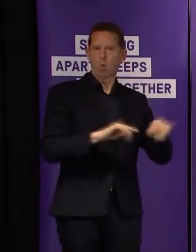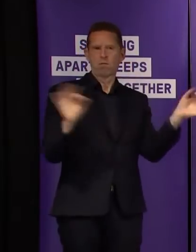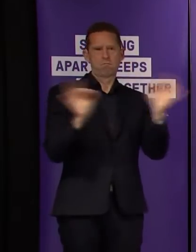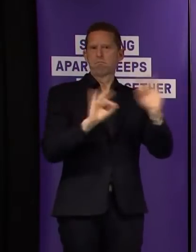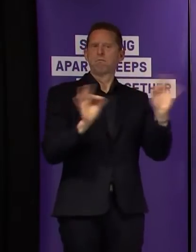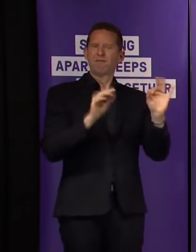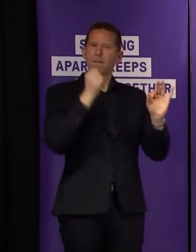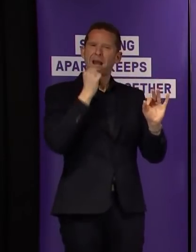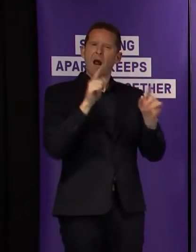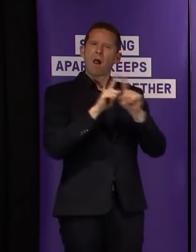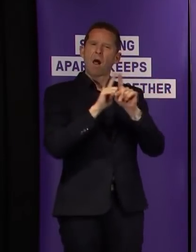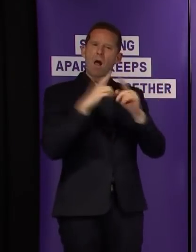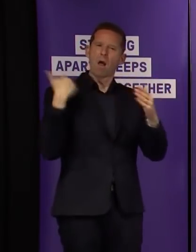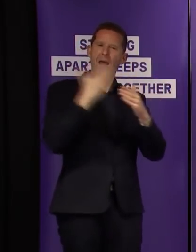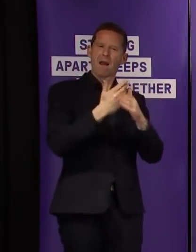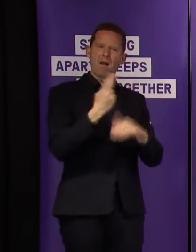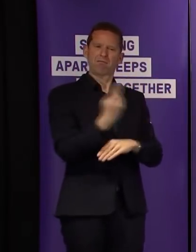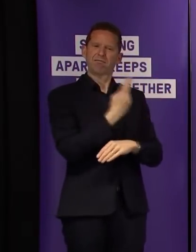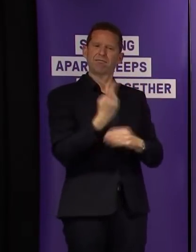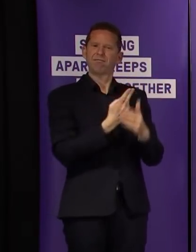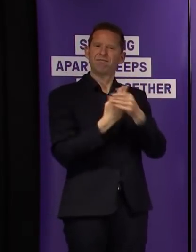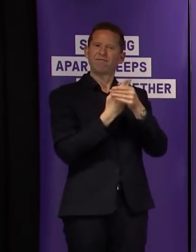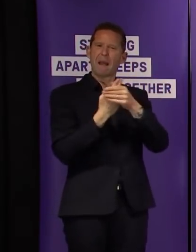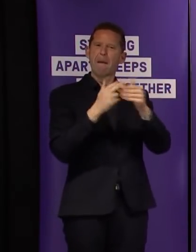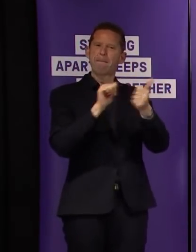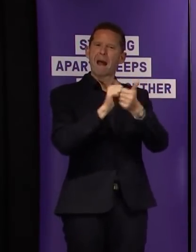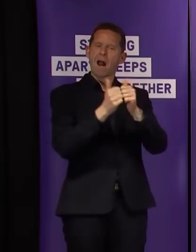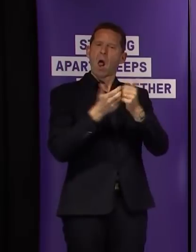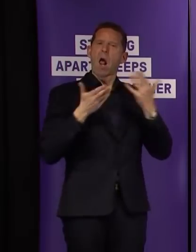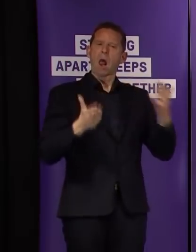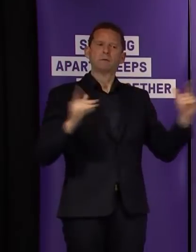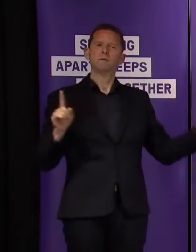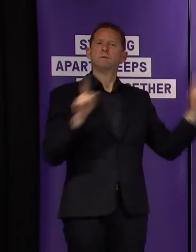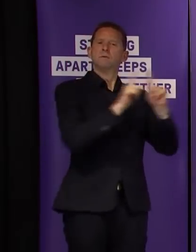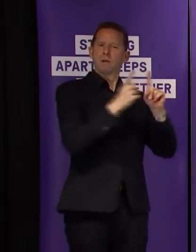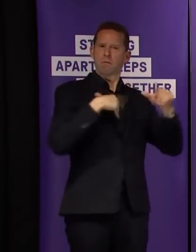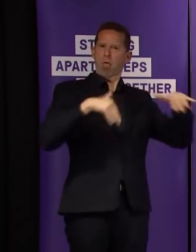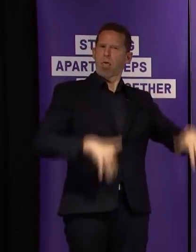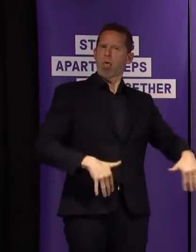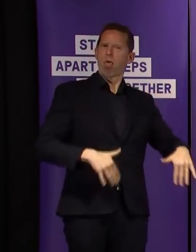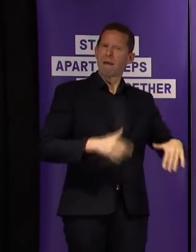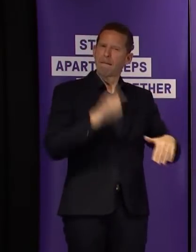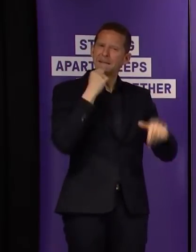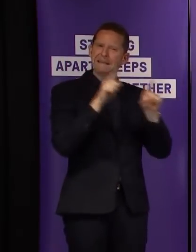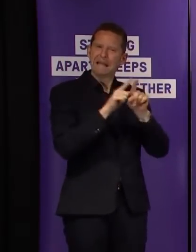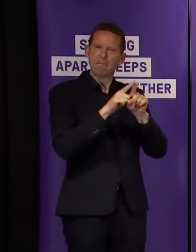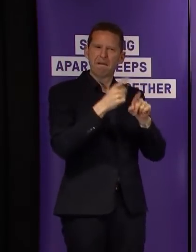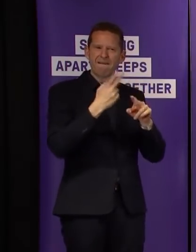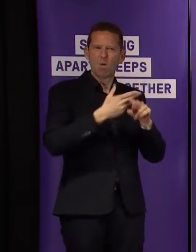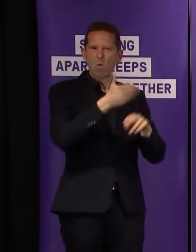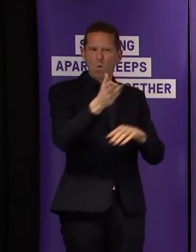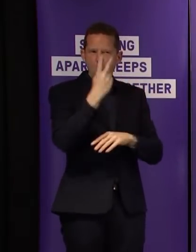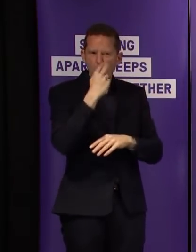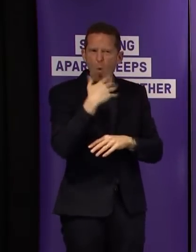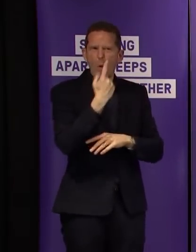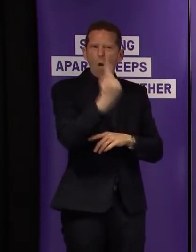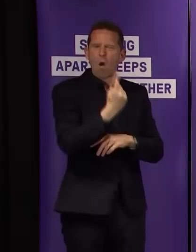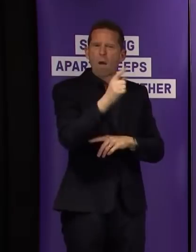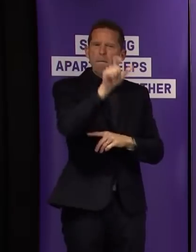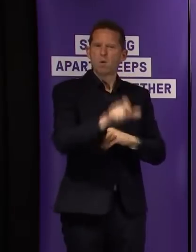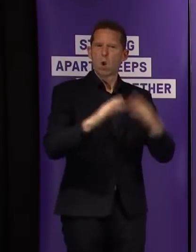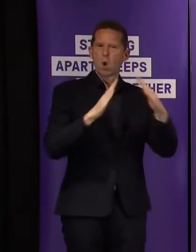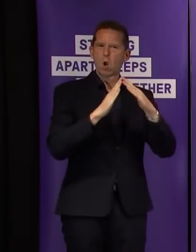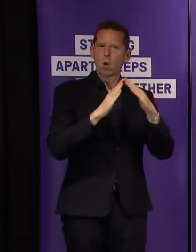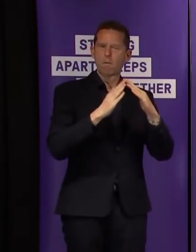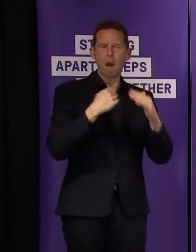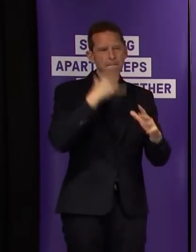partner arrangement as we've had all the way through. It's pretty sensible, and I think that people will so value that